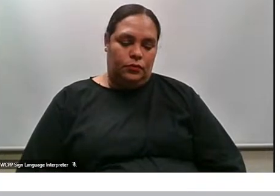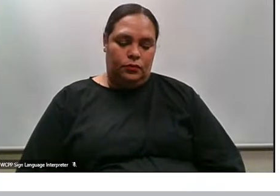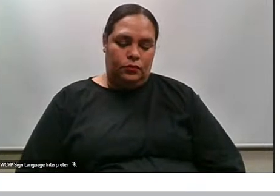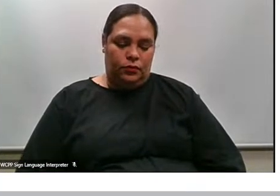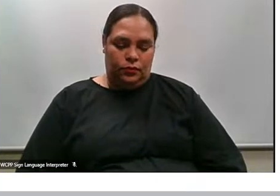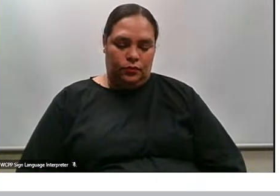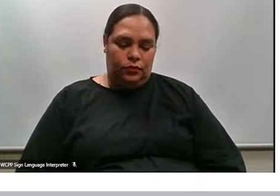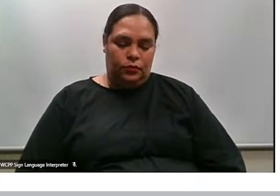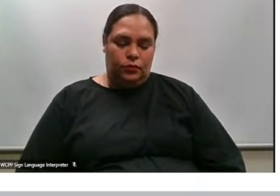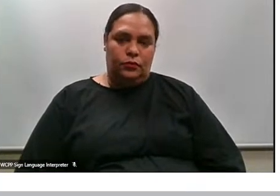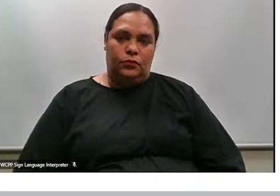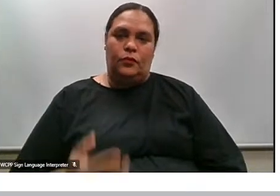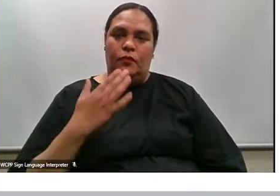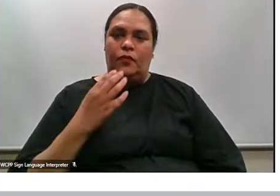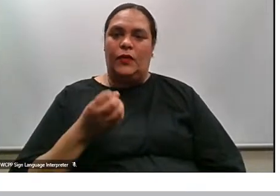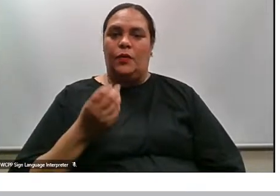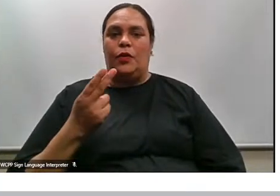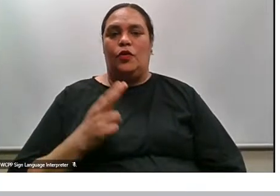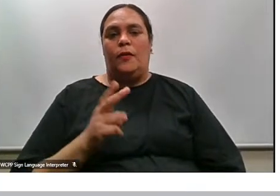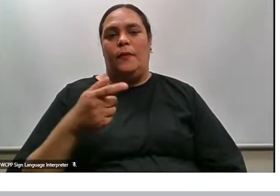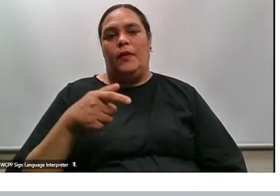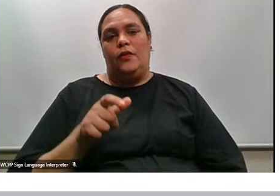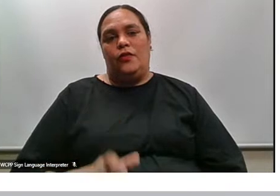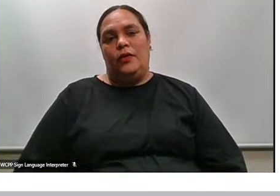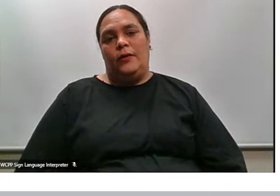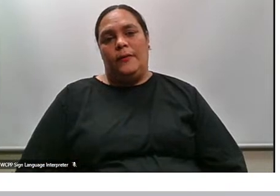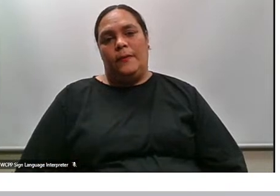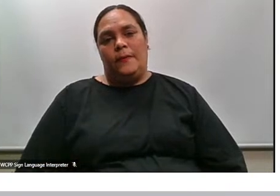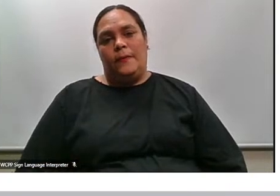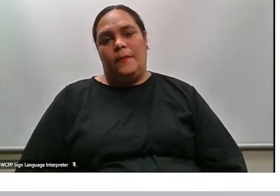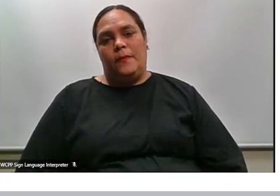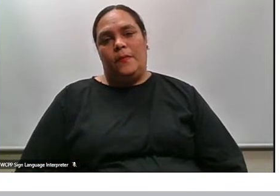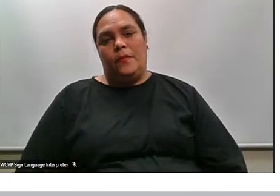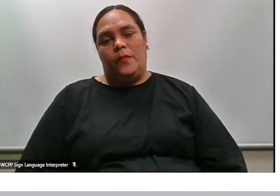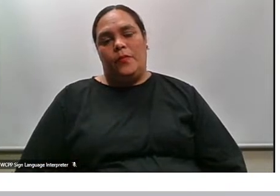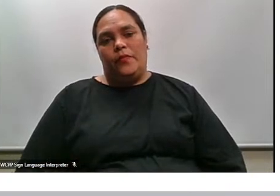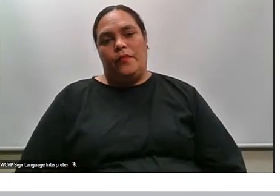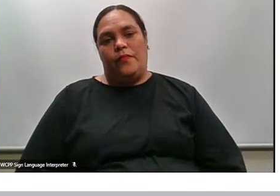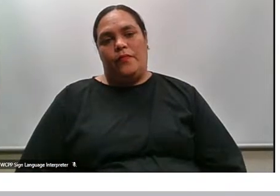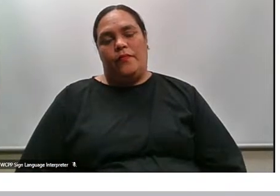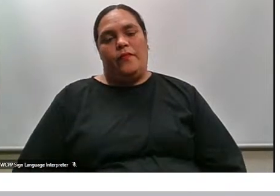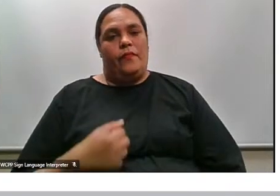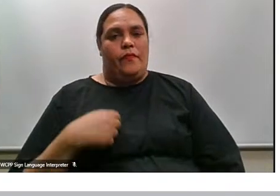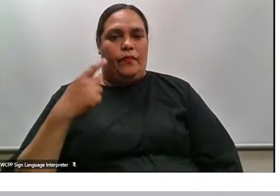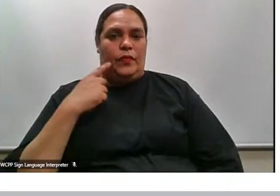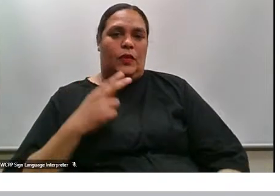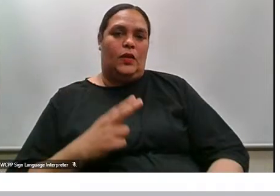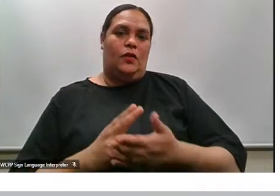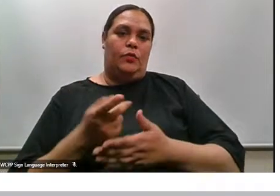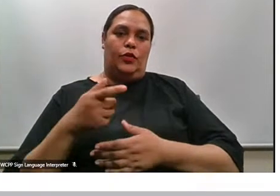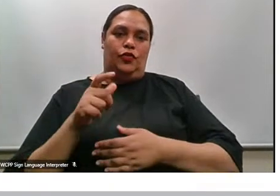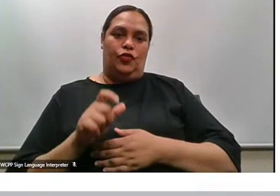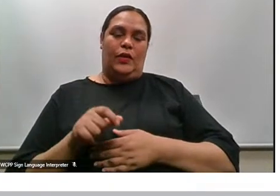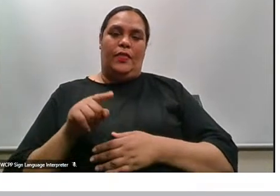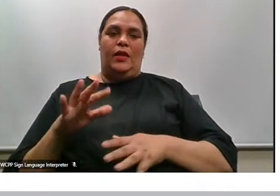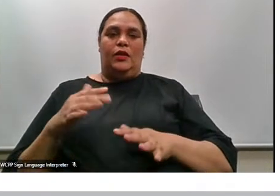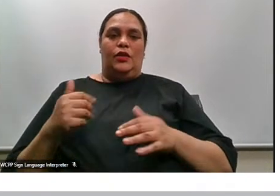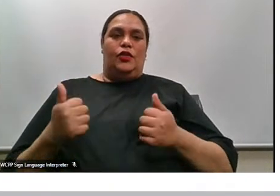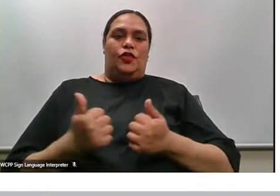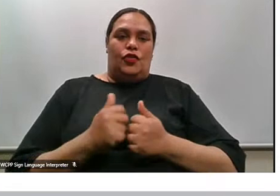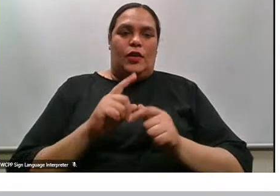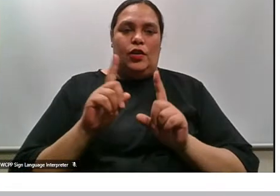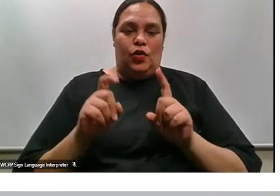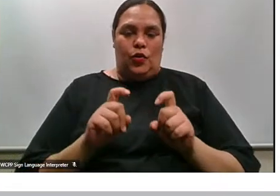Thank you very much, Honourable Chair. 100%. I think, Honourable Chair, it's a challenging question